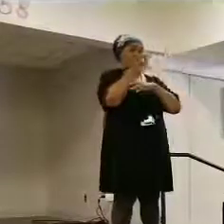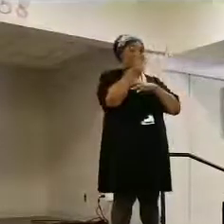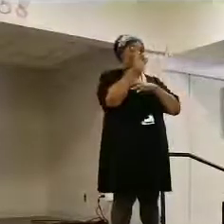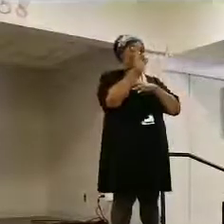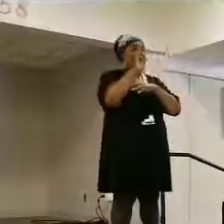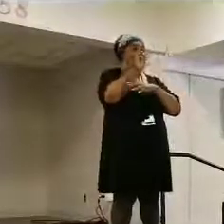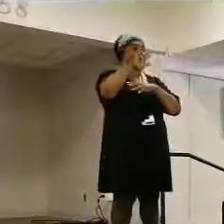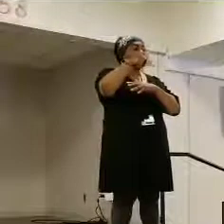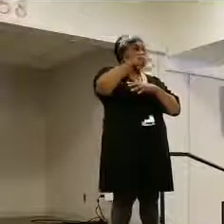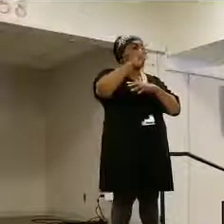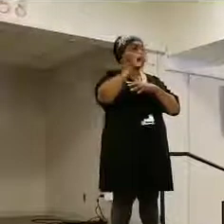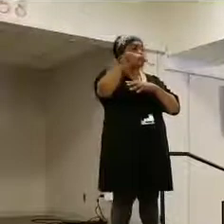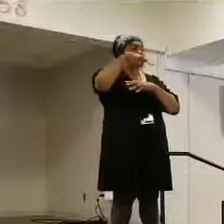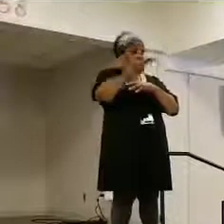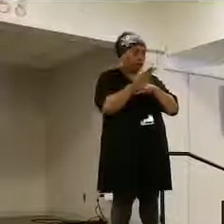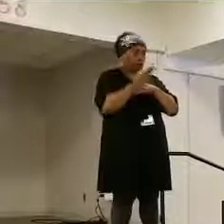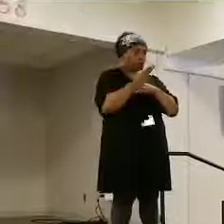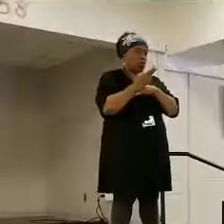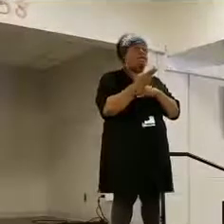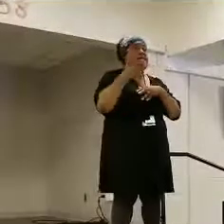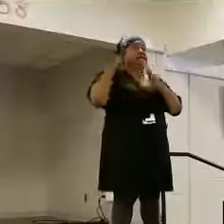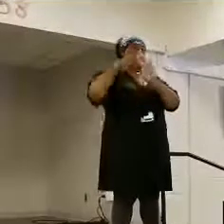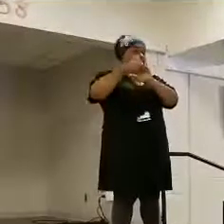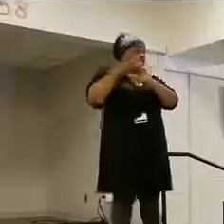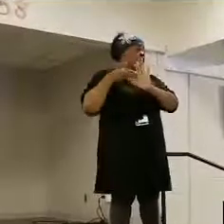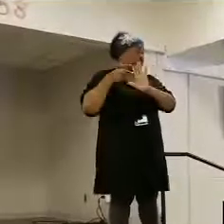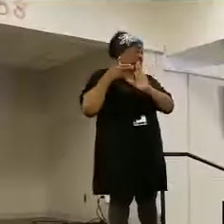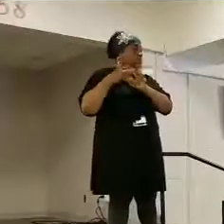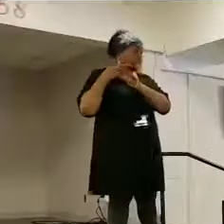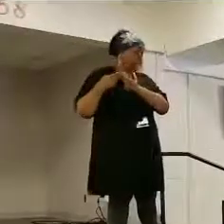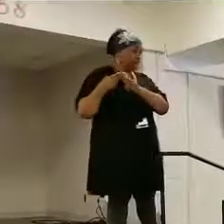the system is named and dubbed a tropical storm.